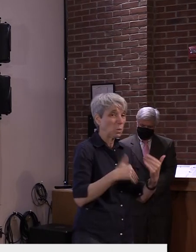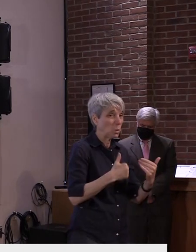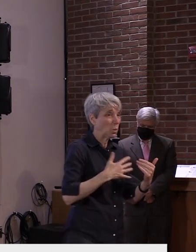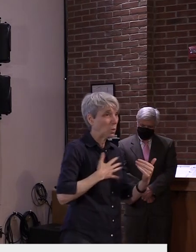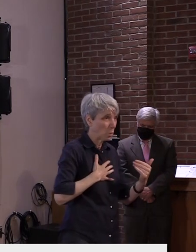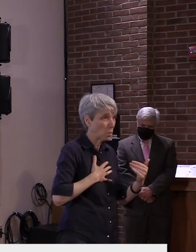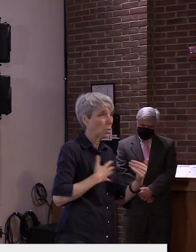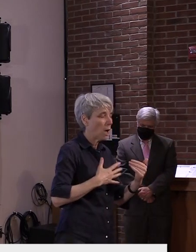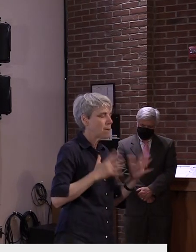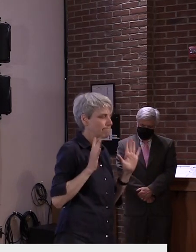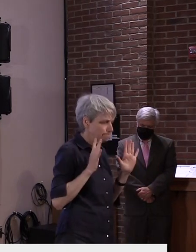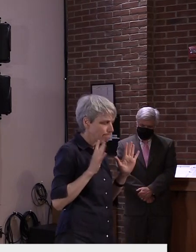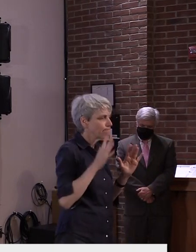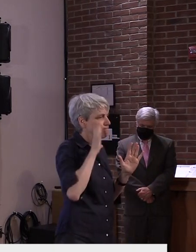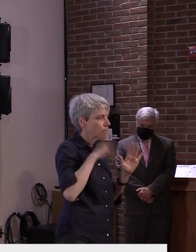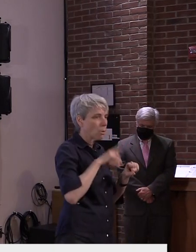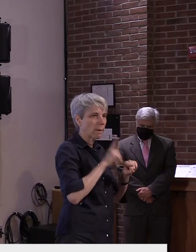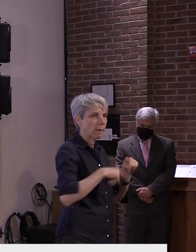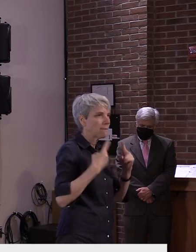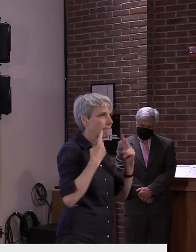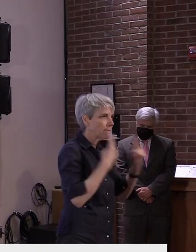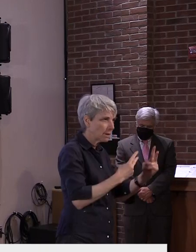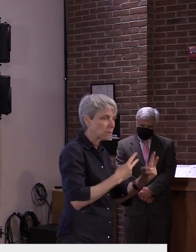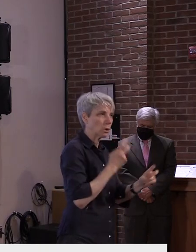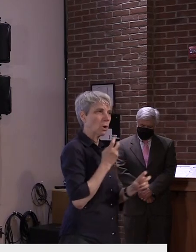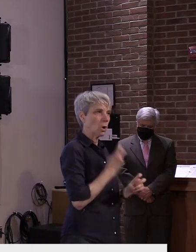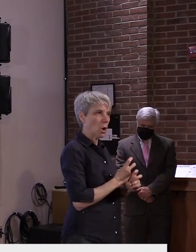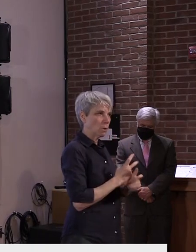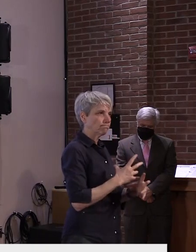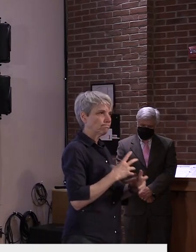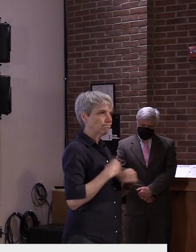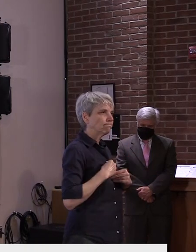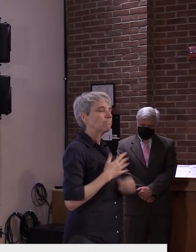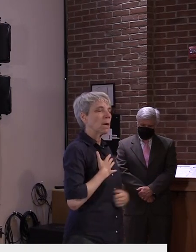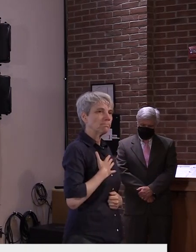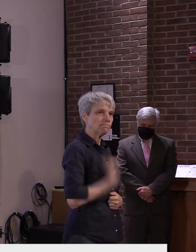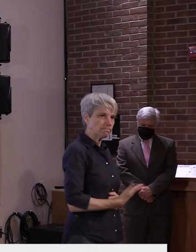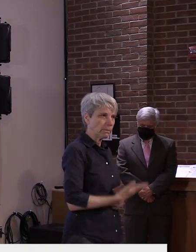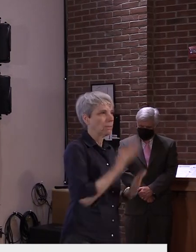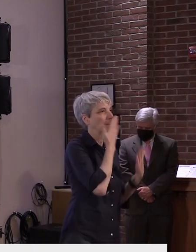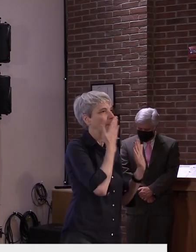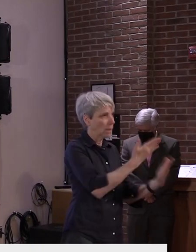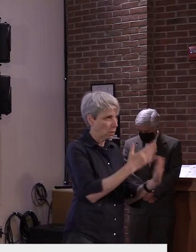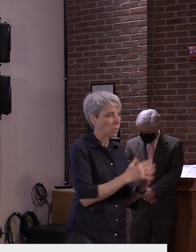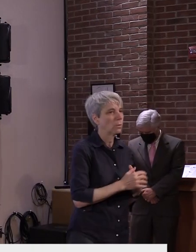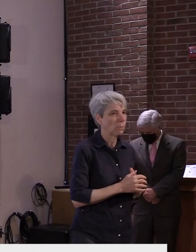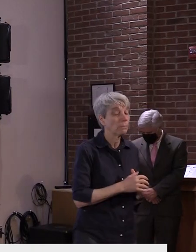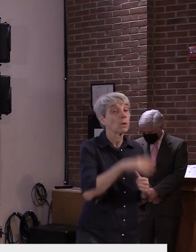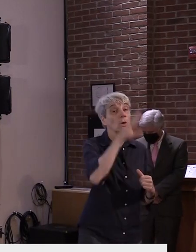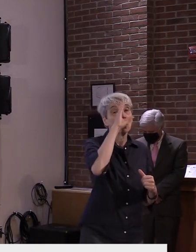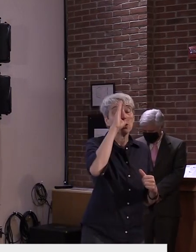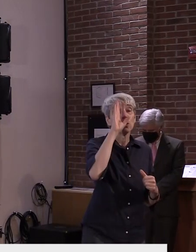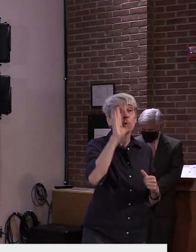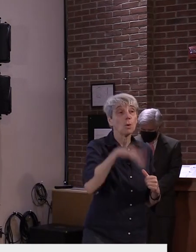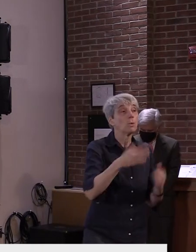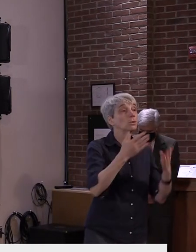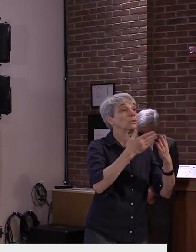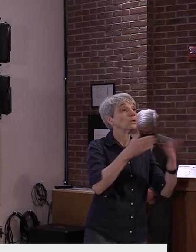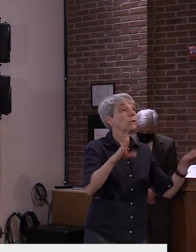loved ones. And we must recognize that the very phased and gradual reopening of the